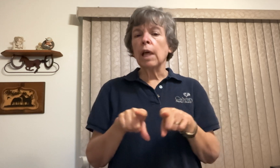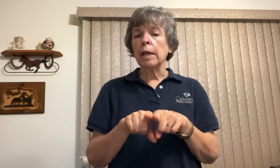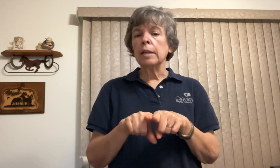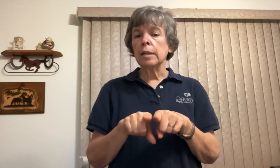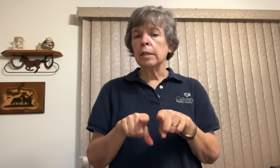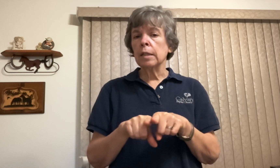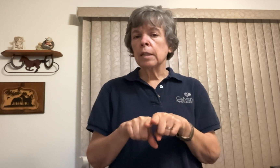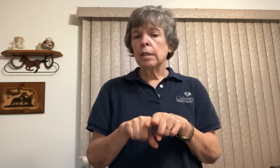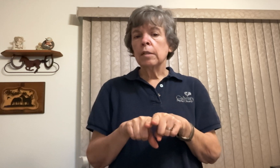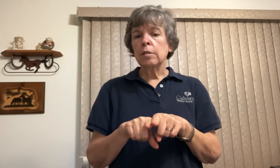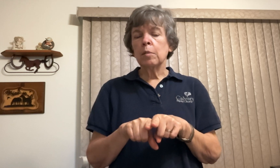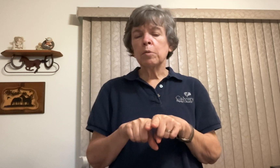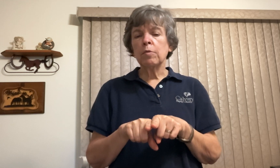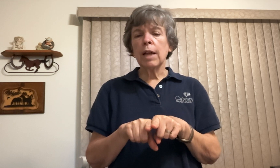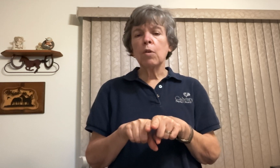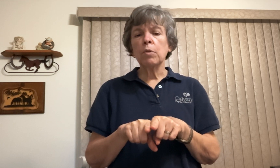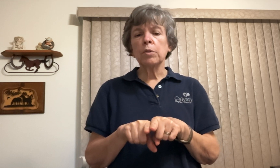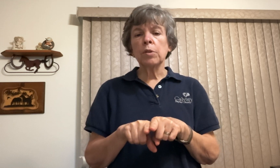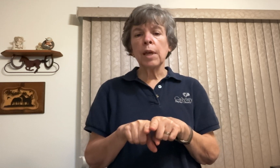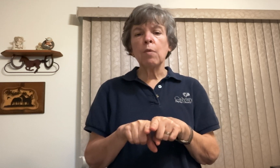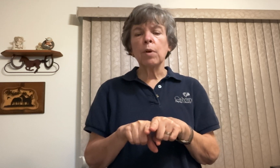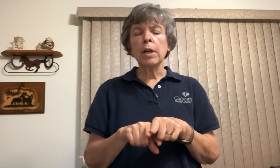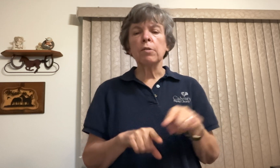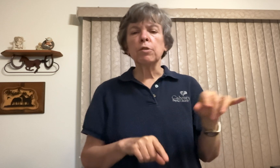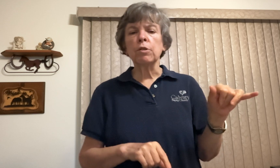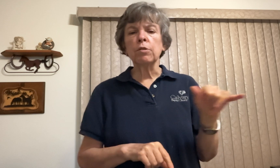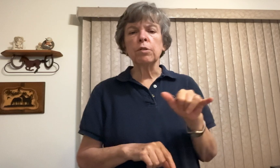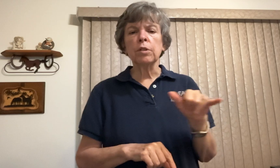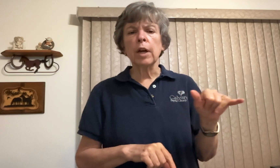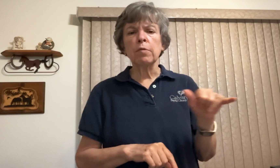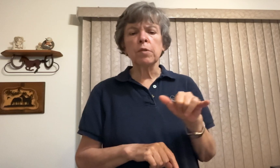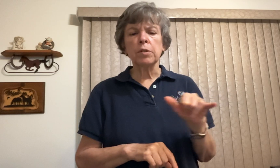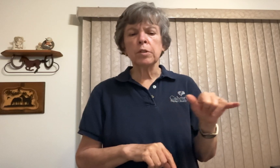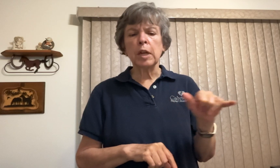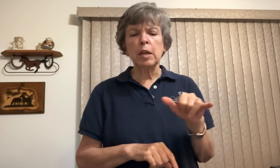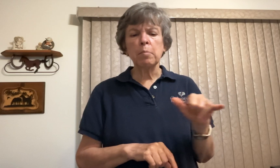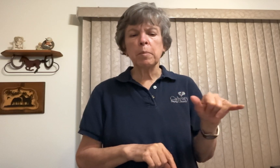like summer flowers that way, or you could do the sign for the same,